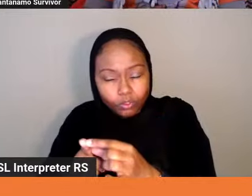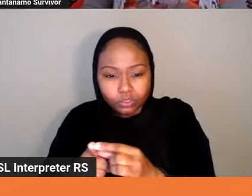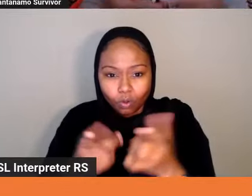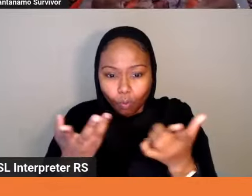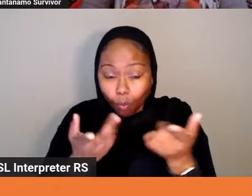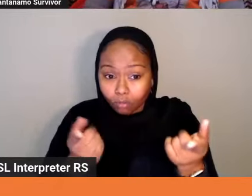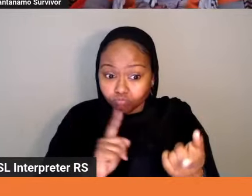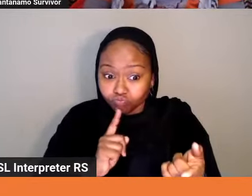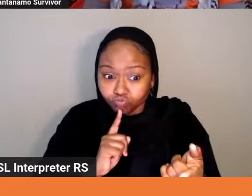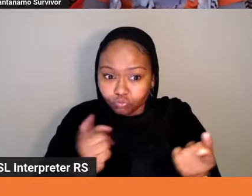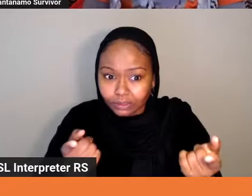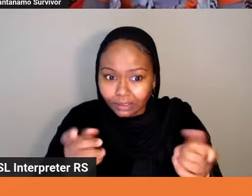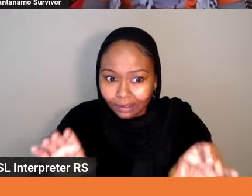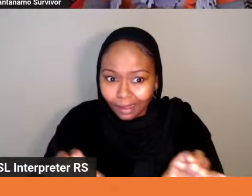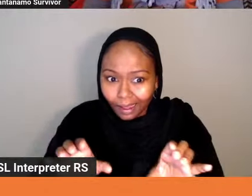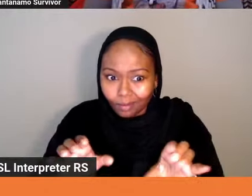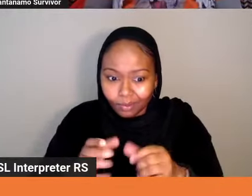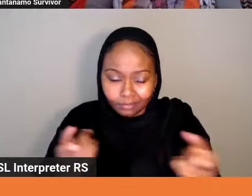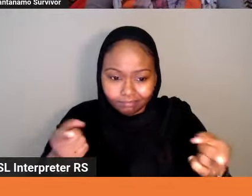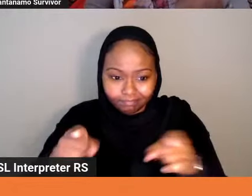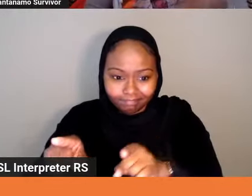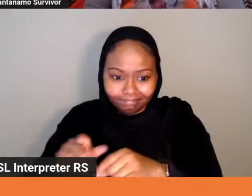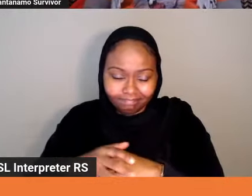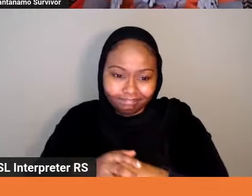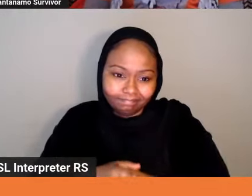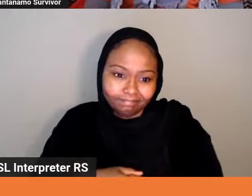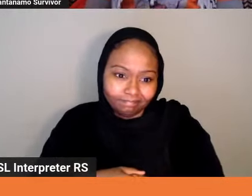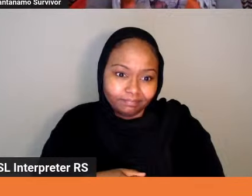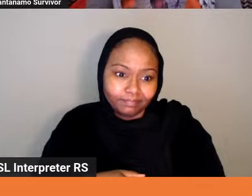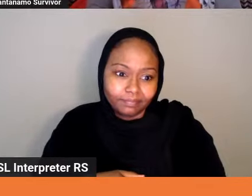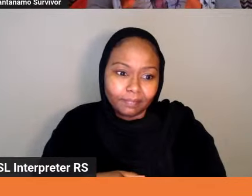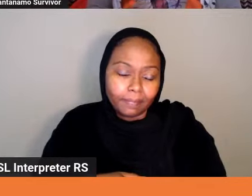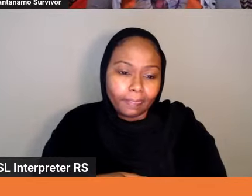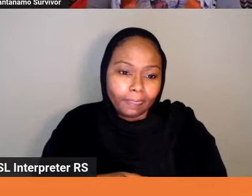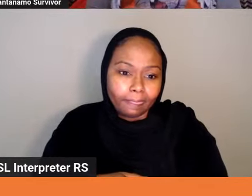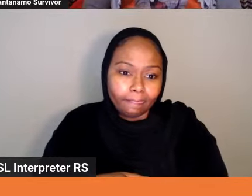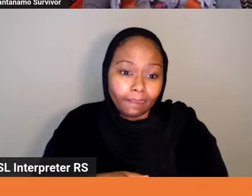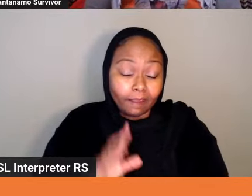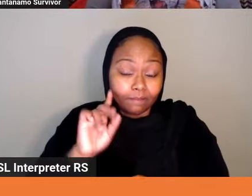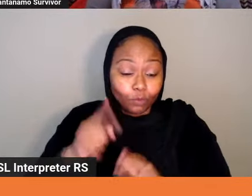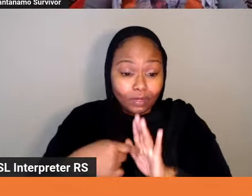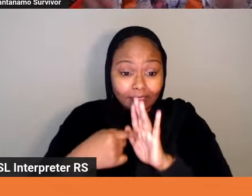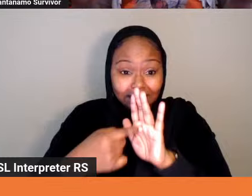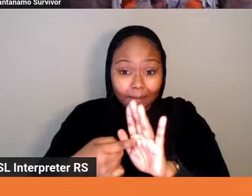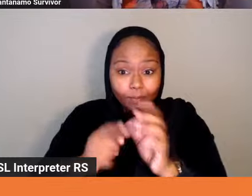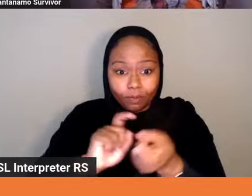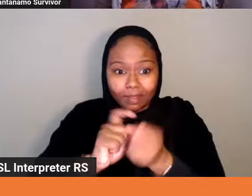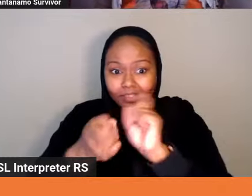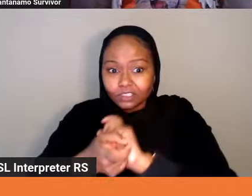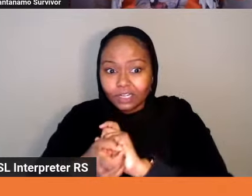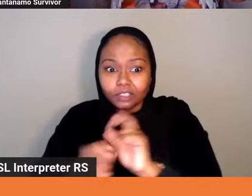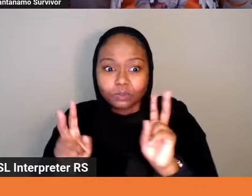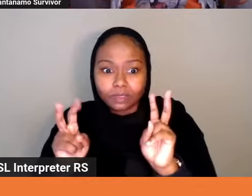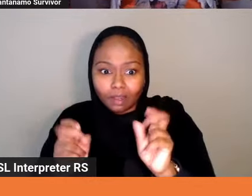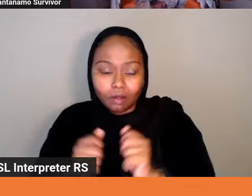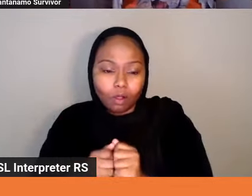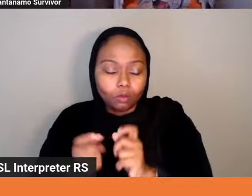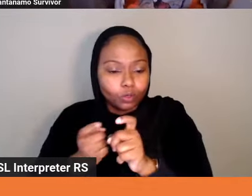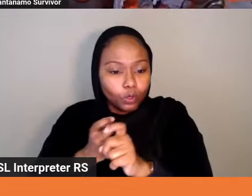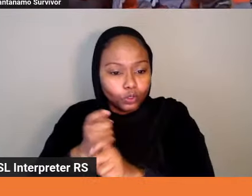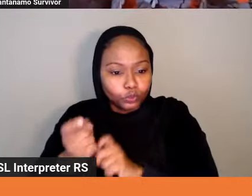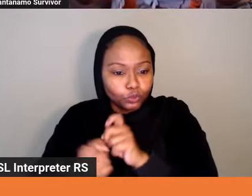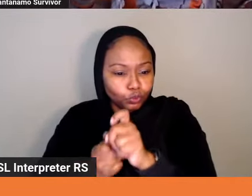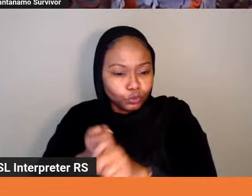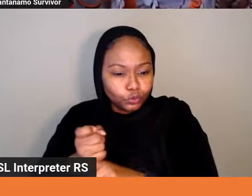example, Aliyah, you're a lawyer and an expert in that. They changed what they call, you know, torture. It